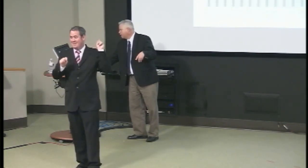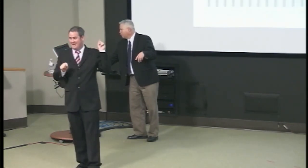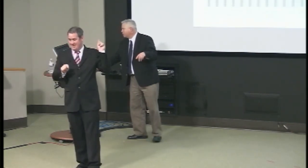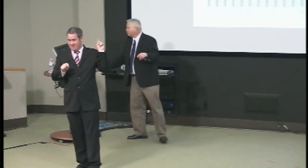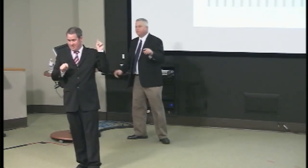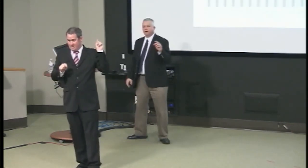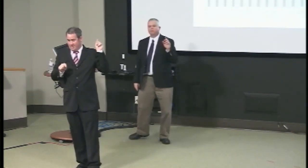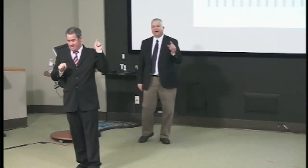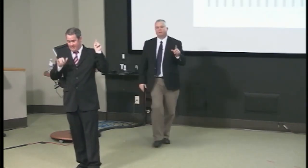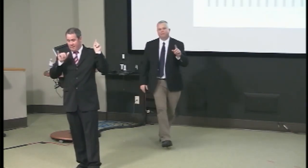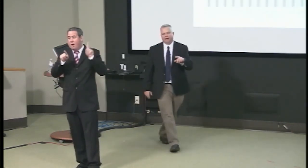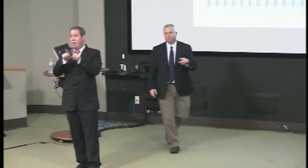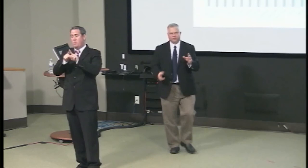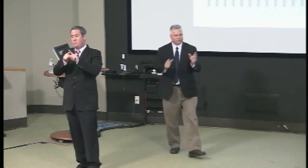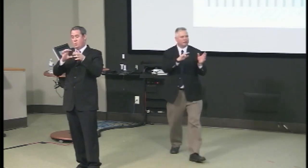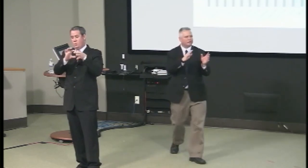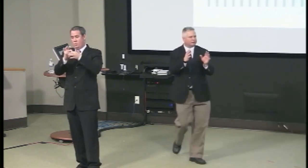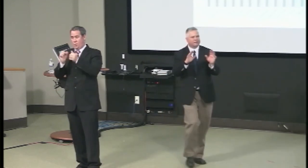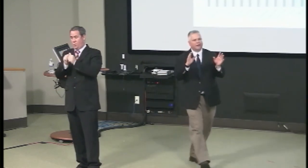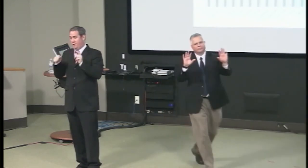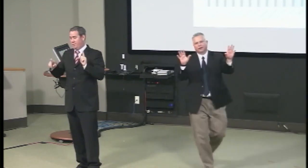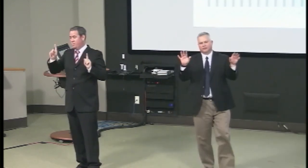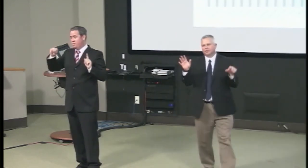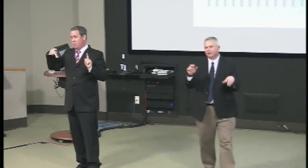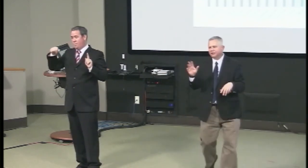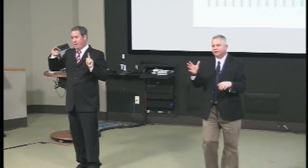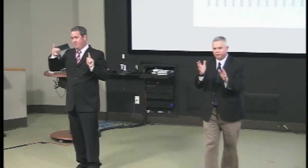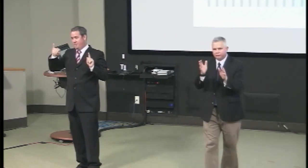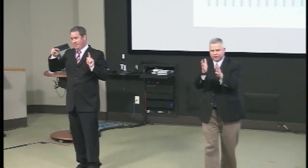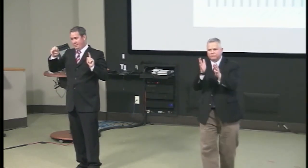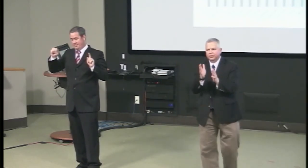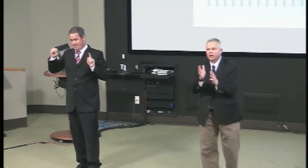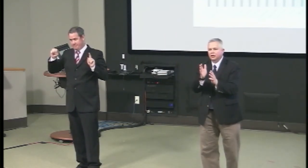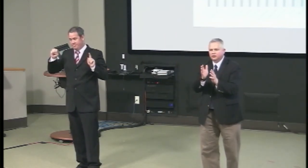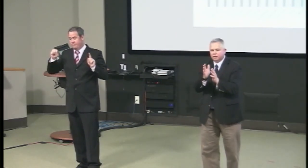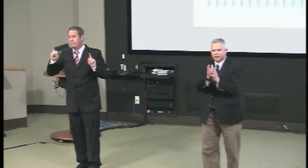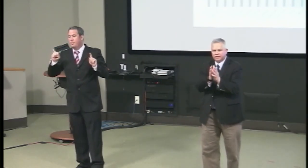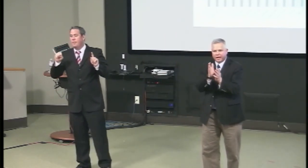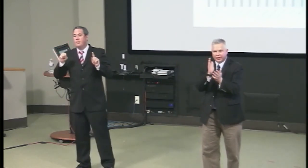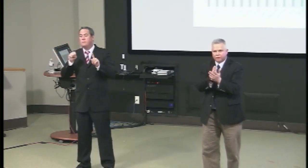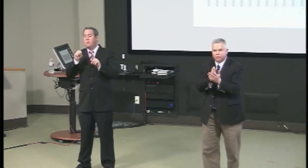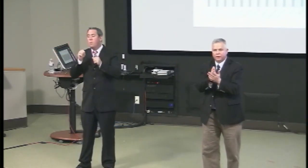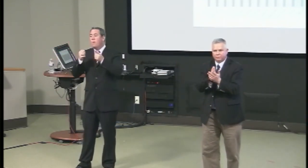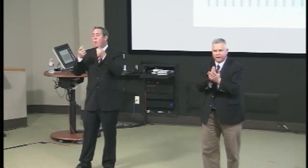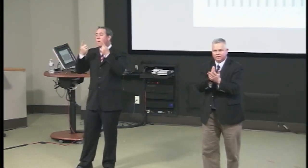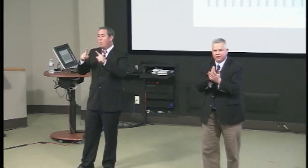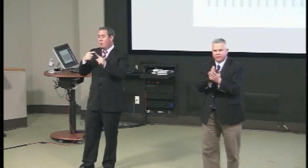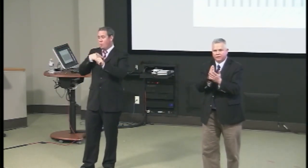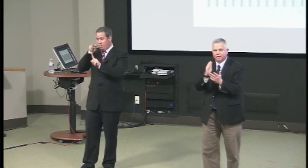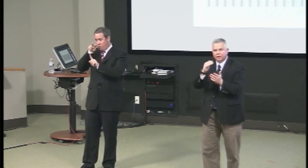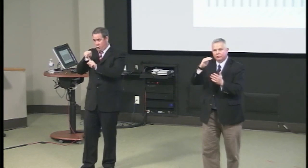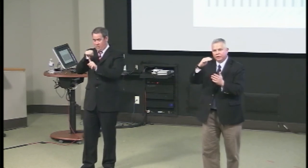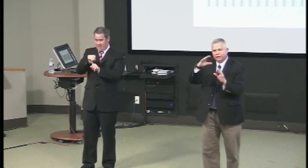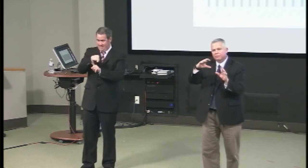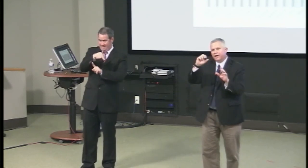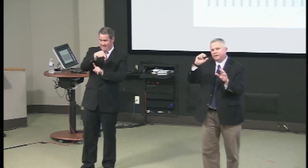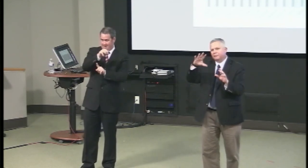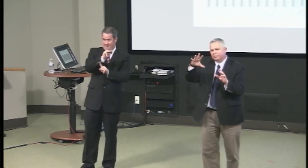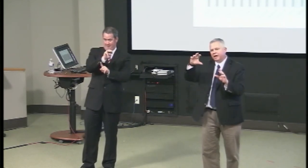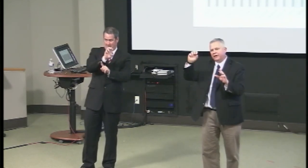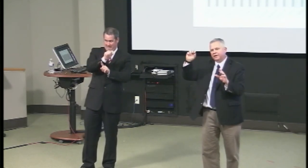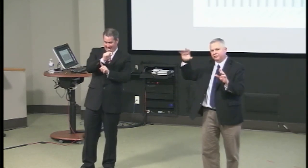is that when we group the MET, which is, this is a little esoteric question, but so this is a grouping based on,